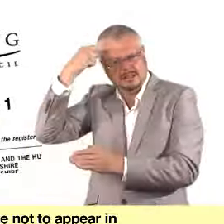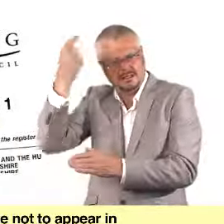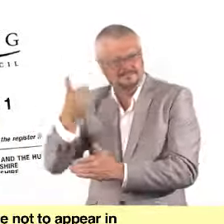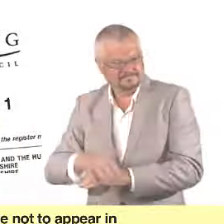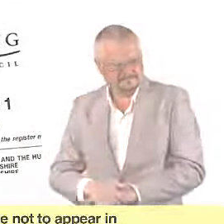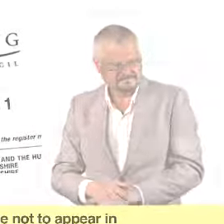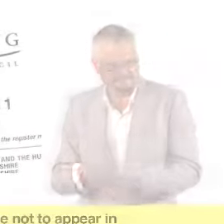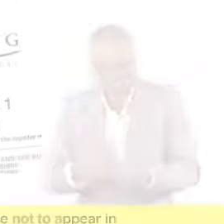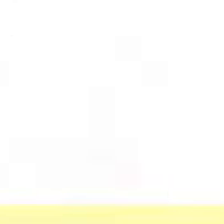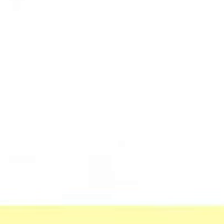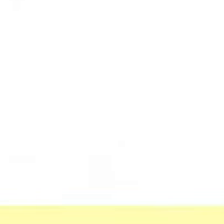register if you don't want.